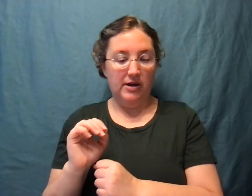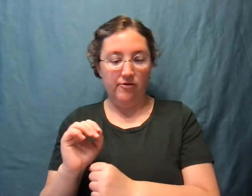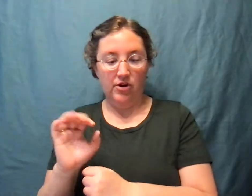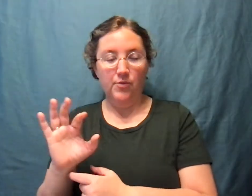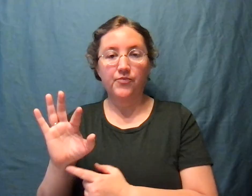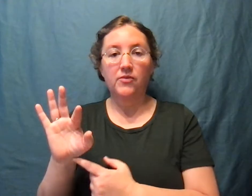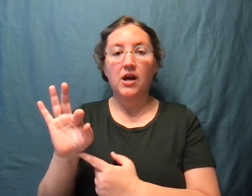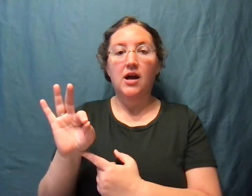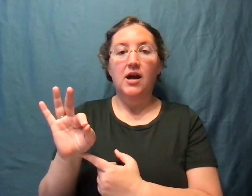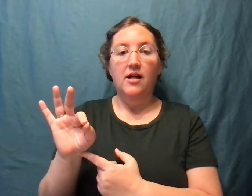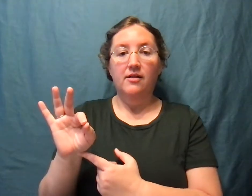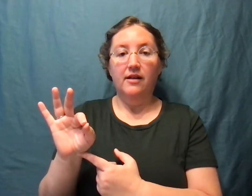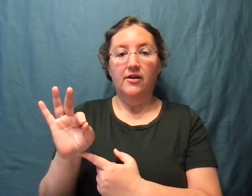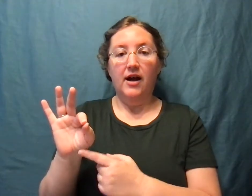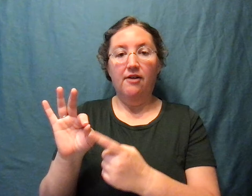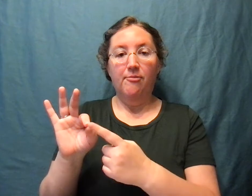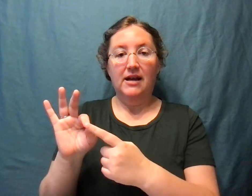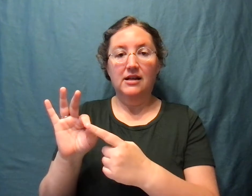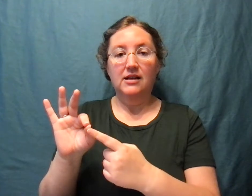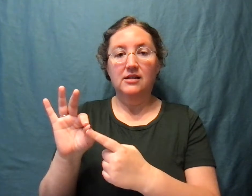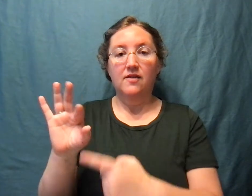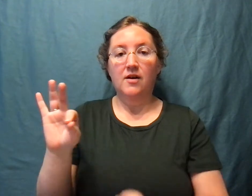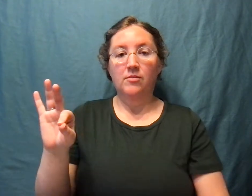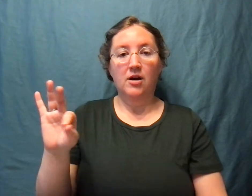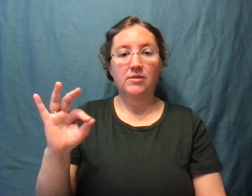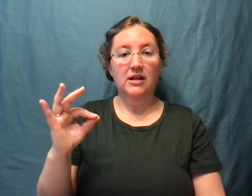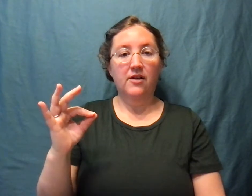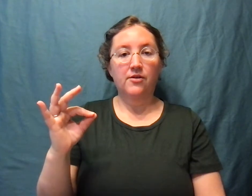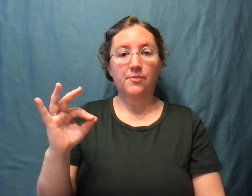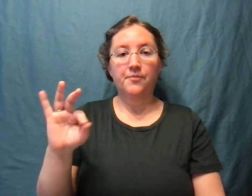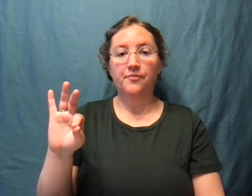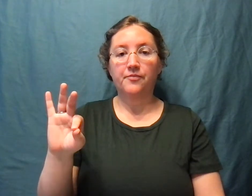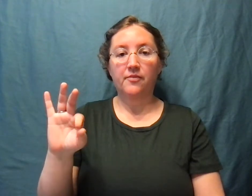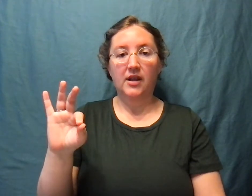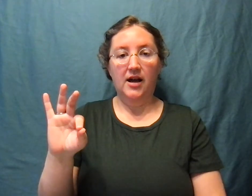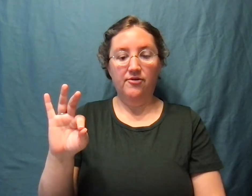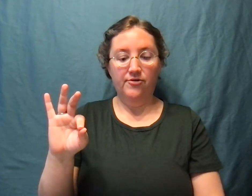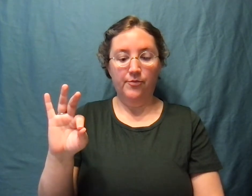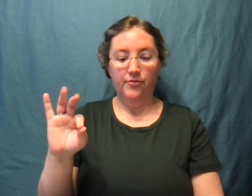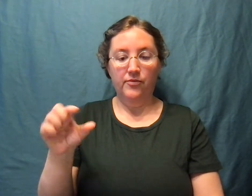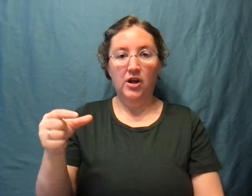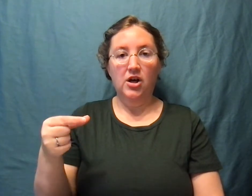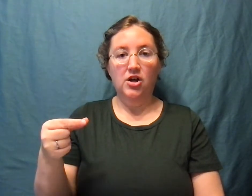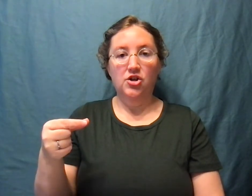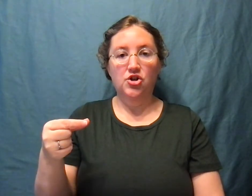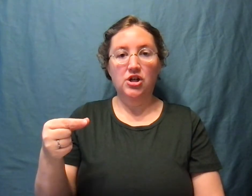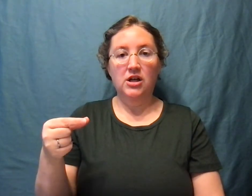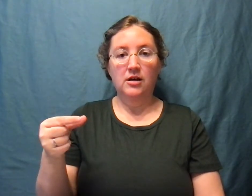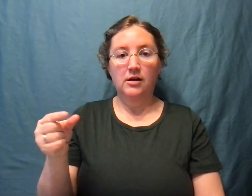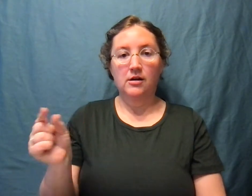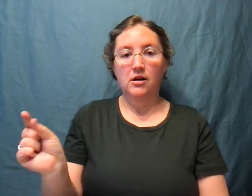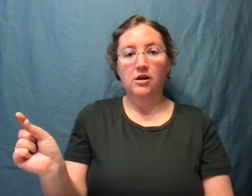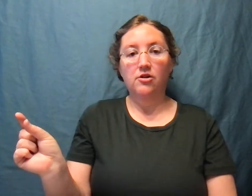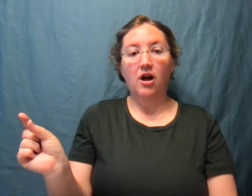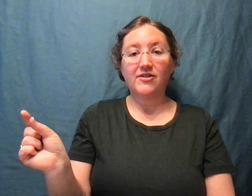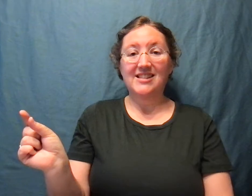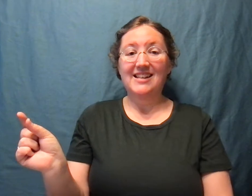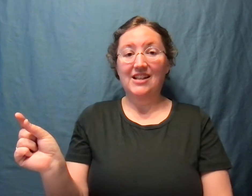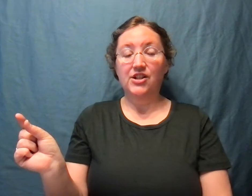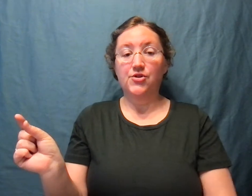for you. Letter F, my index and thumb come together. F. G, you'll often see it illustrated